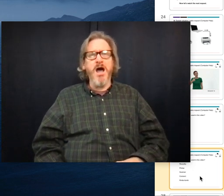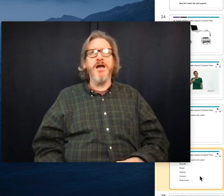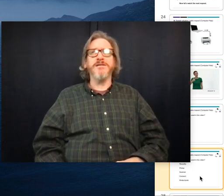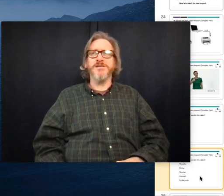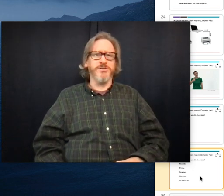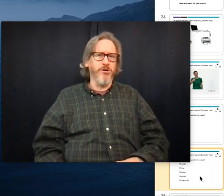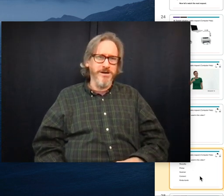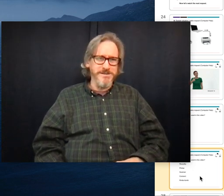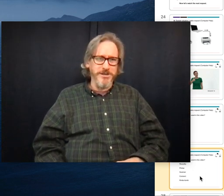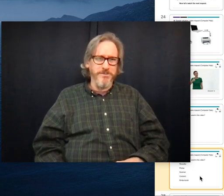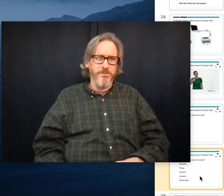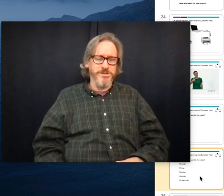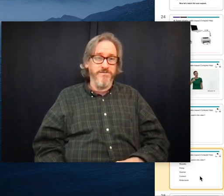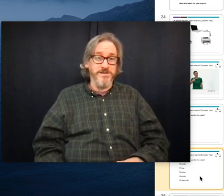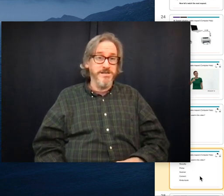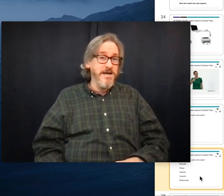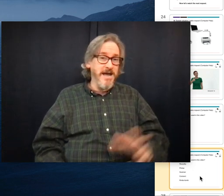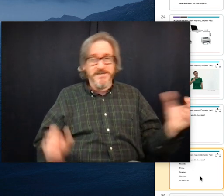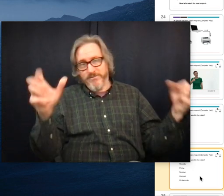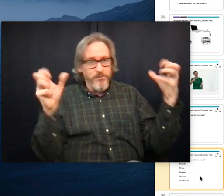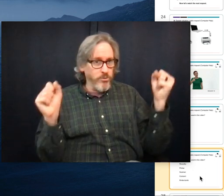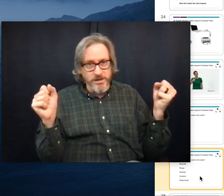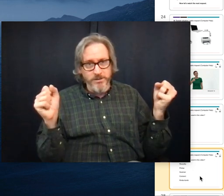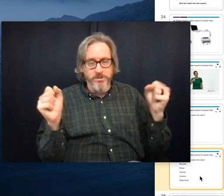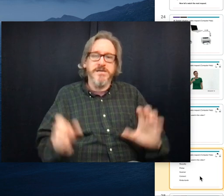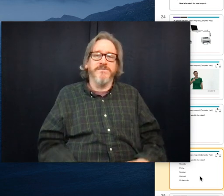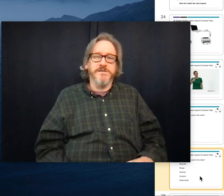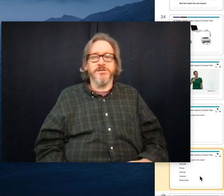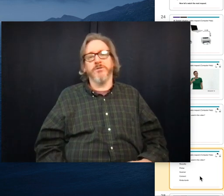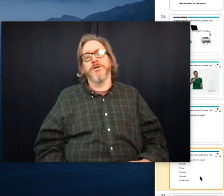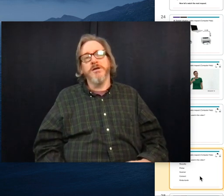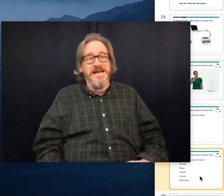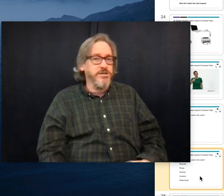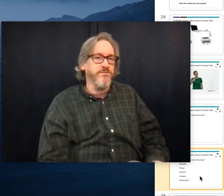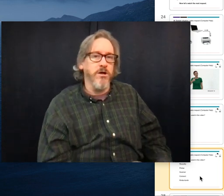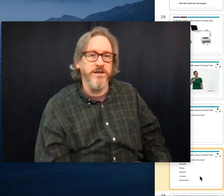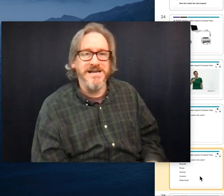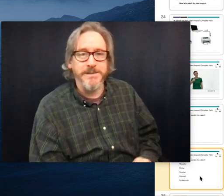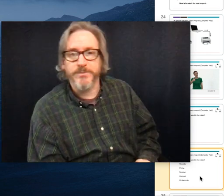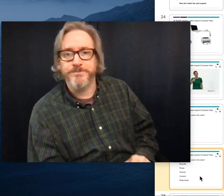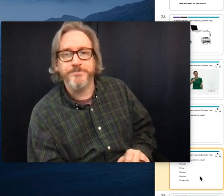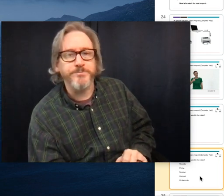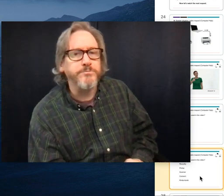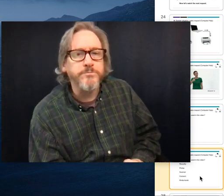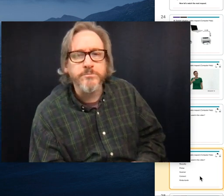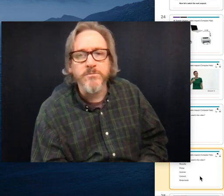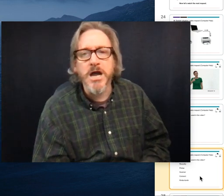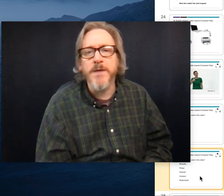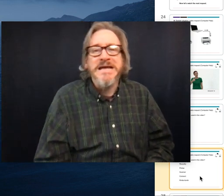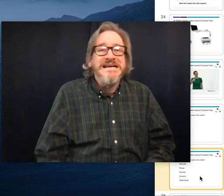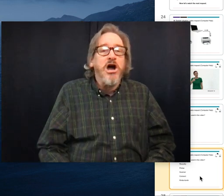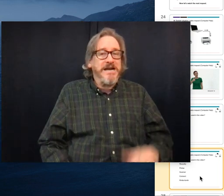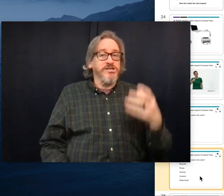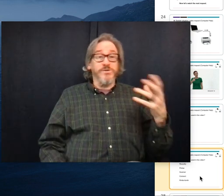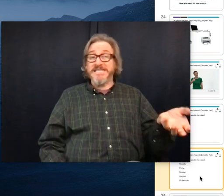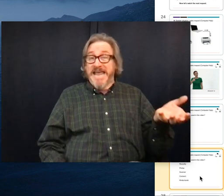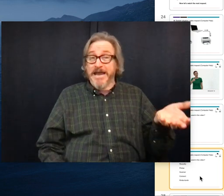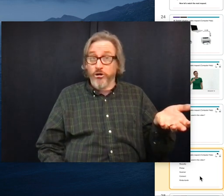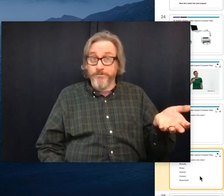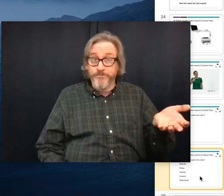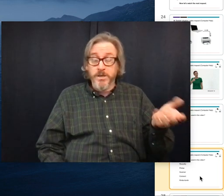got tons of stories about the post office and deaf people working in the post office. So ask her for all the gossip. All right,